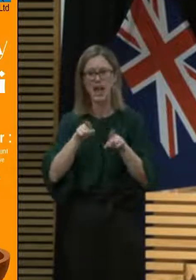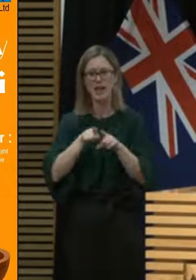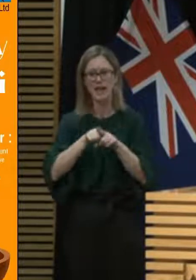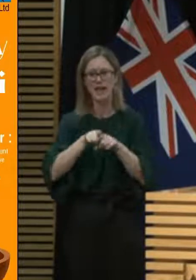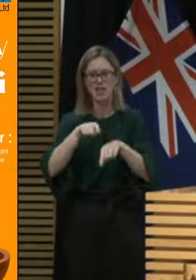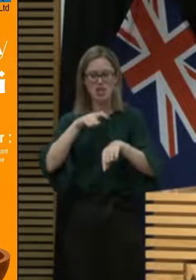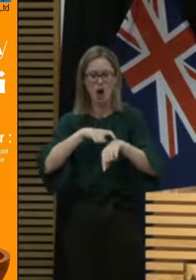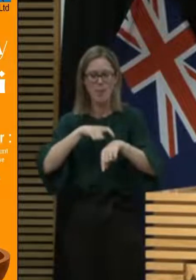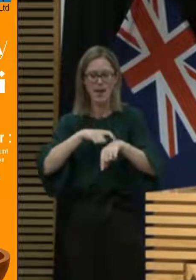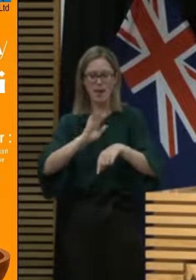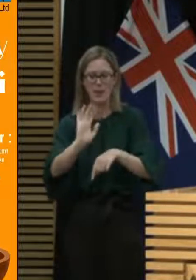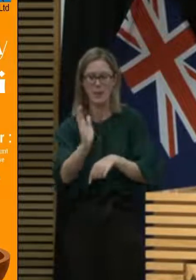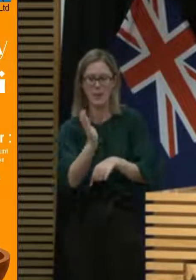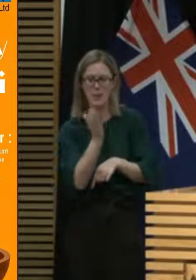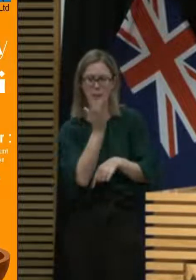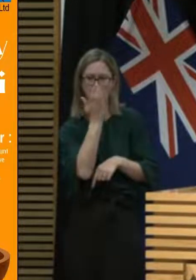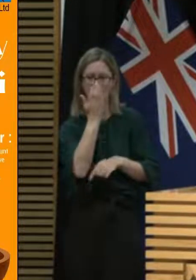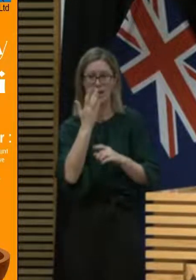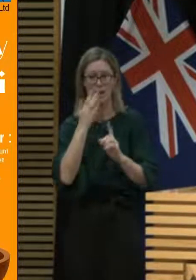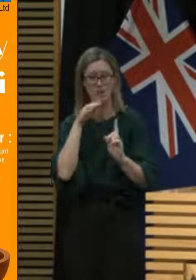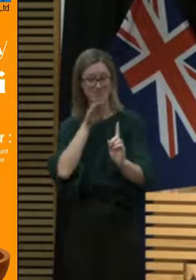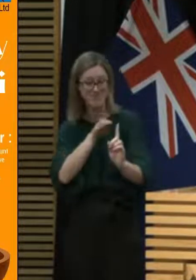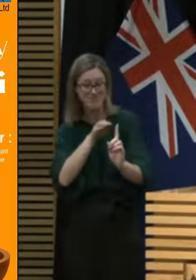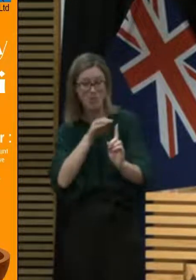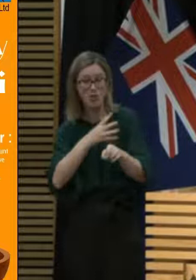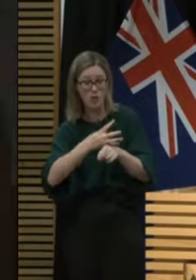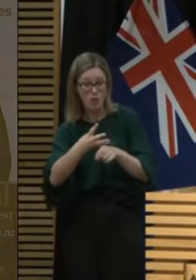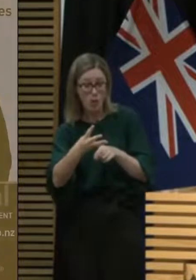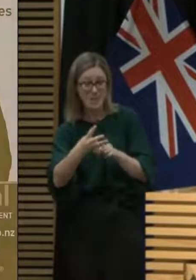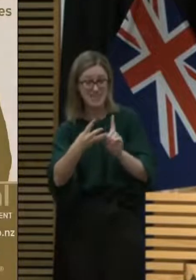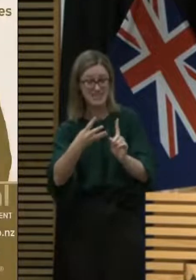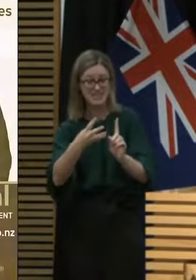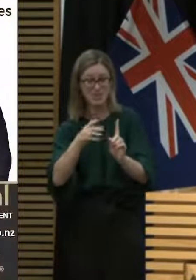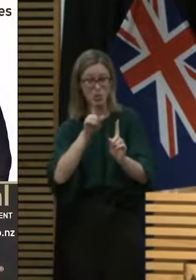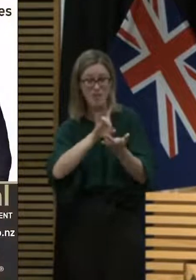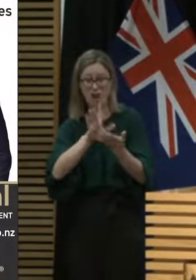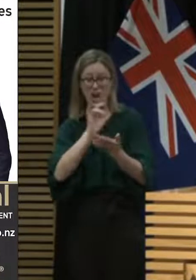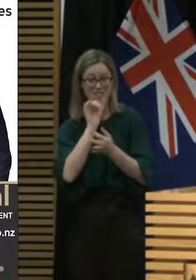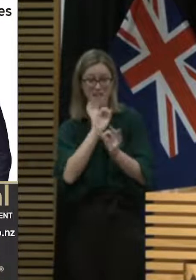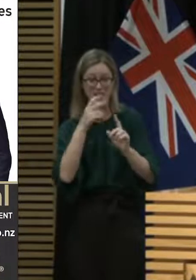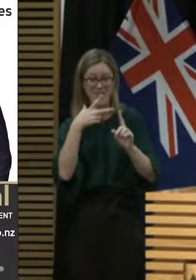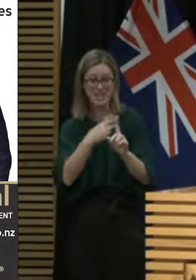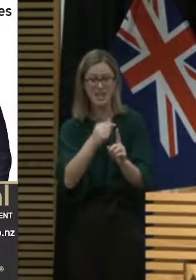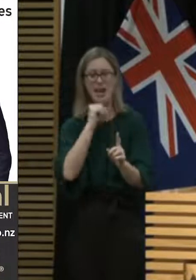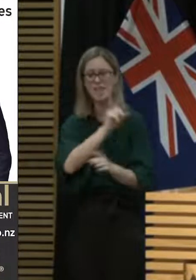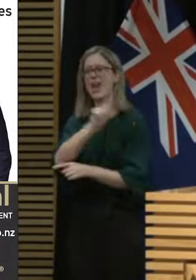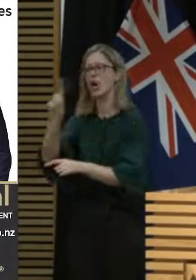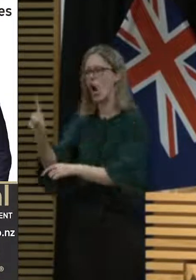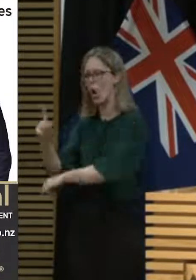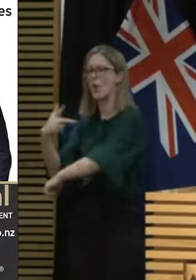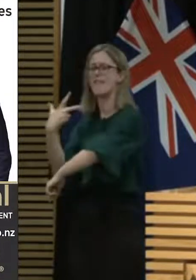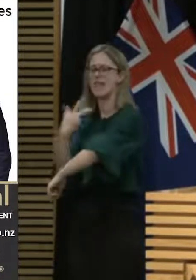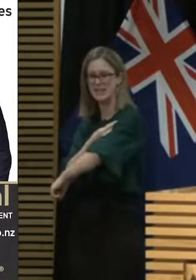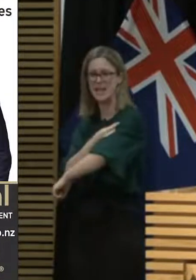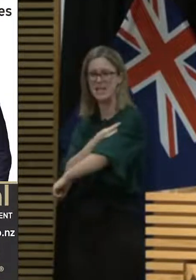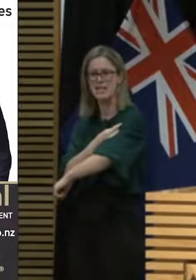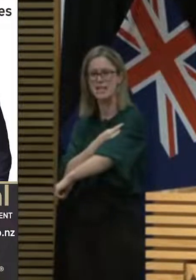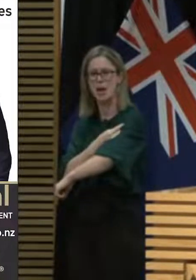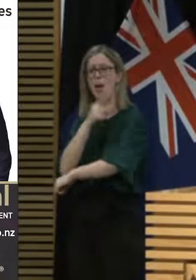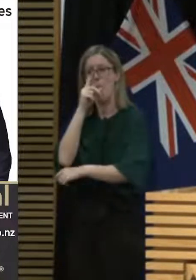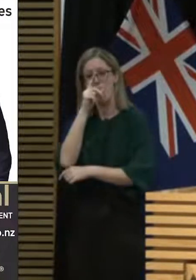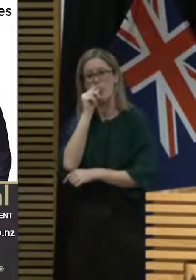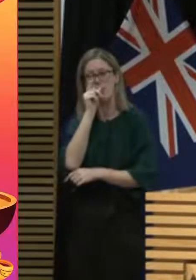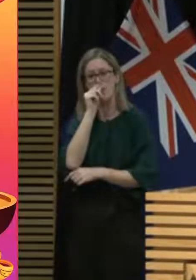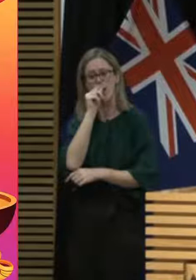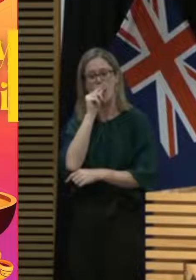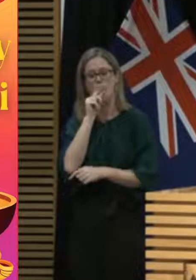period commences, the employee will have that amount of time to get vaccinated. Provided it is reasonable to do so, the employee